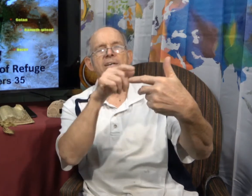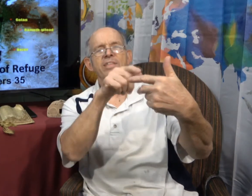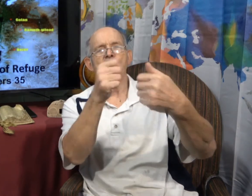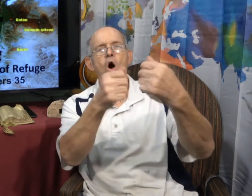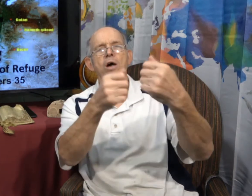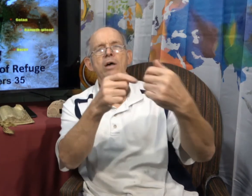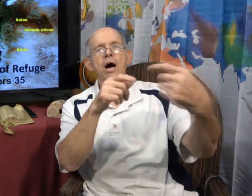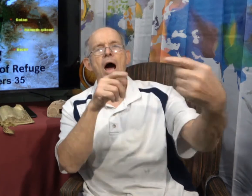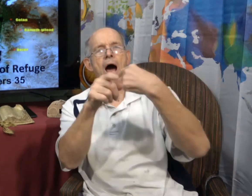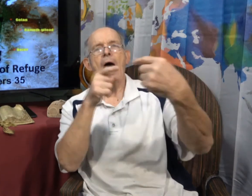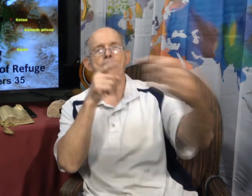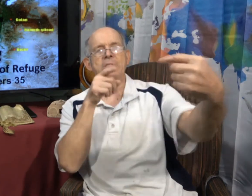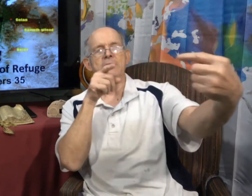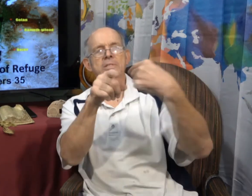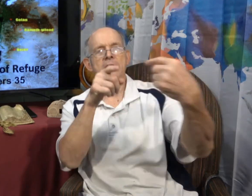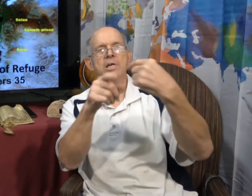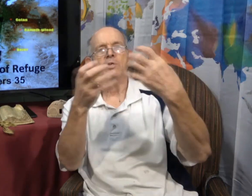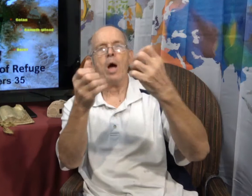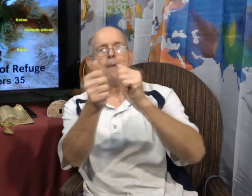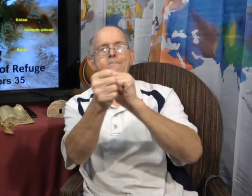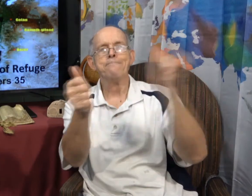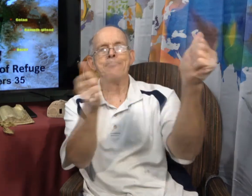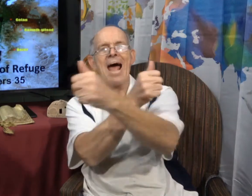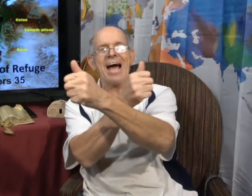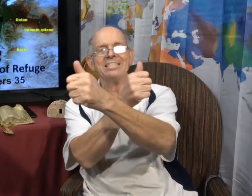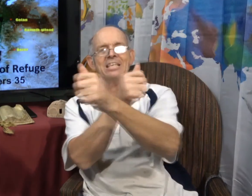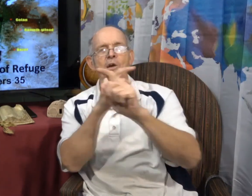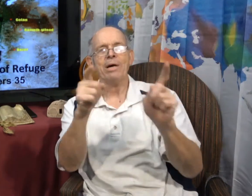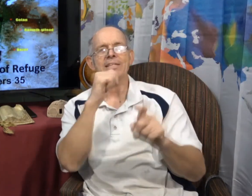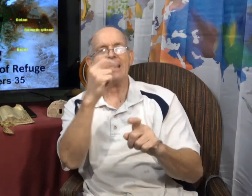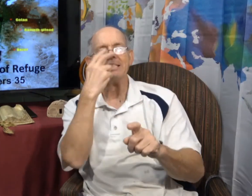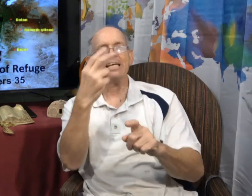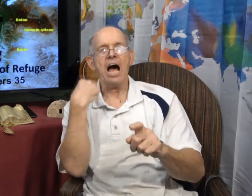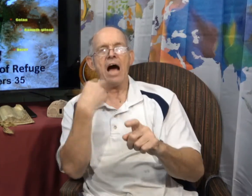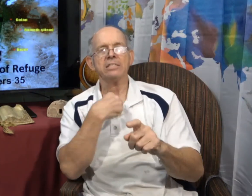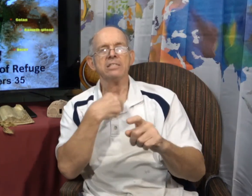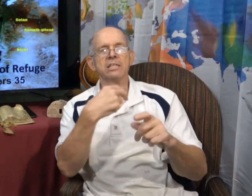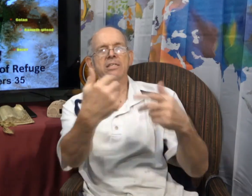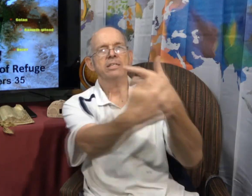Another, the car, aperture, you have passed, but not see us.